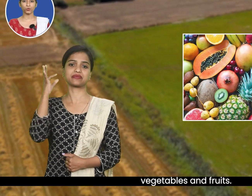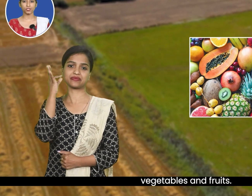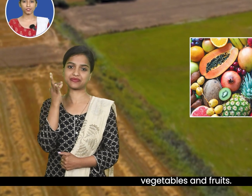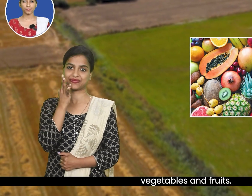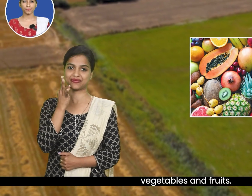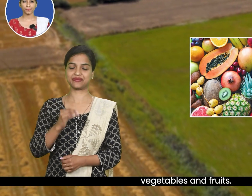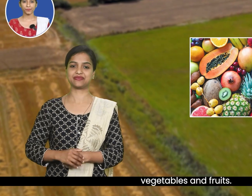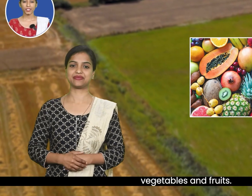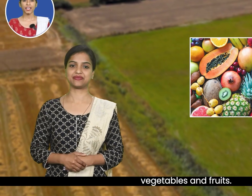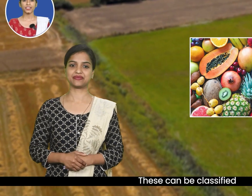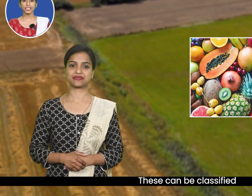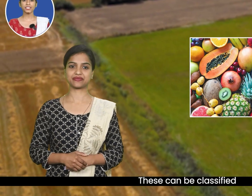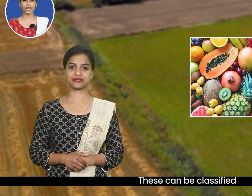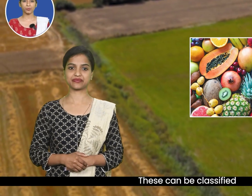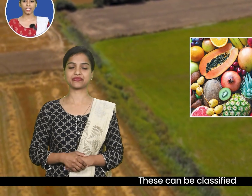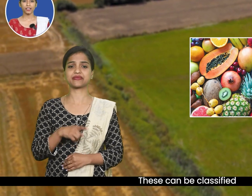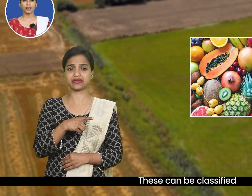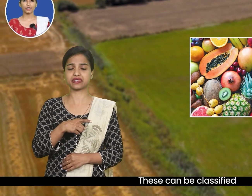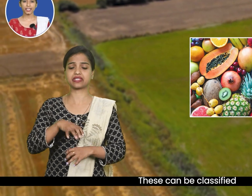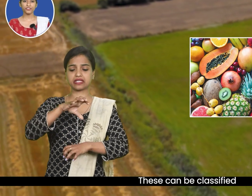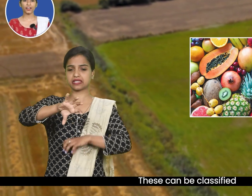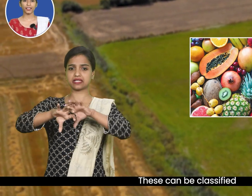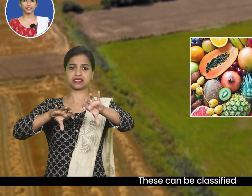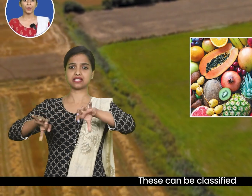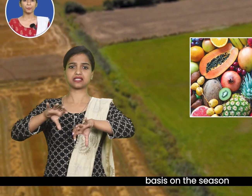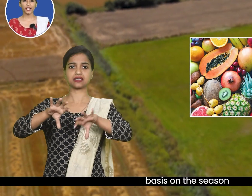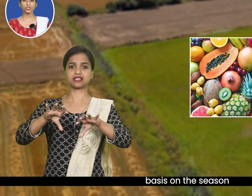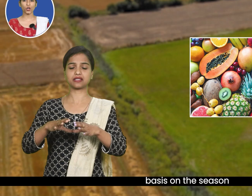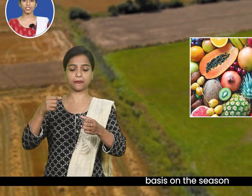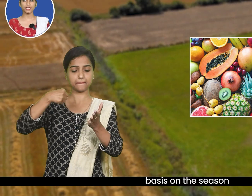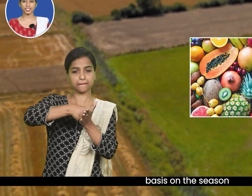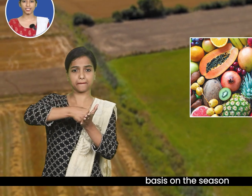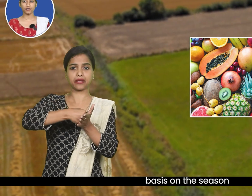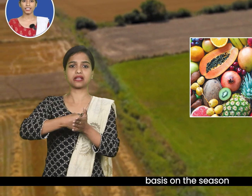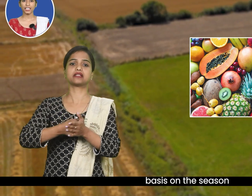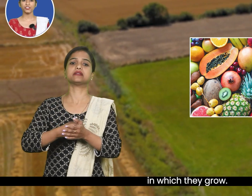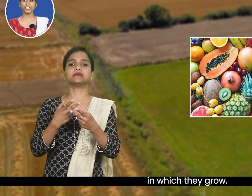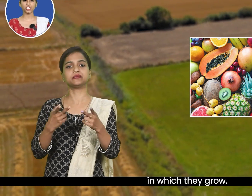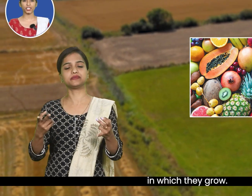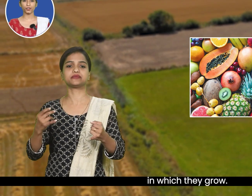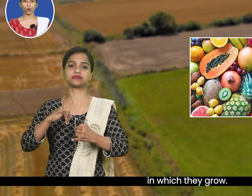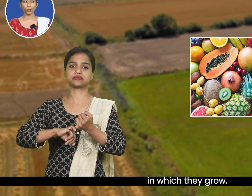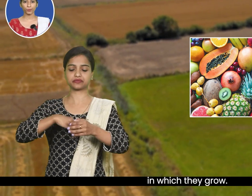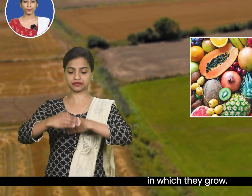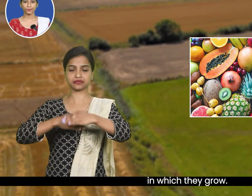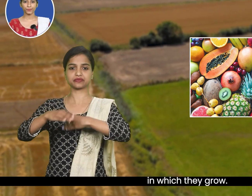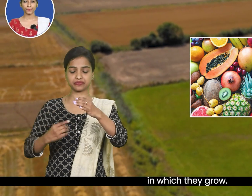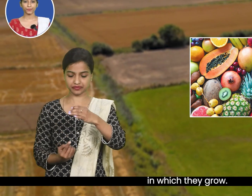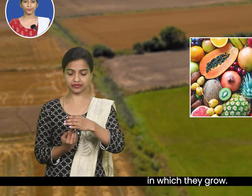and fruits. These can be classified based on the season in which they